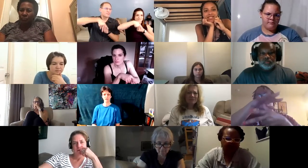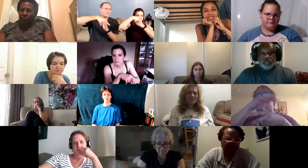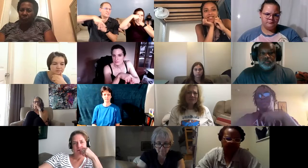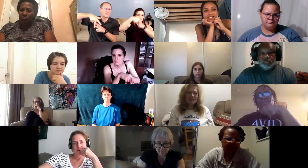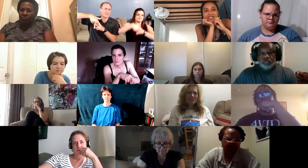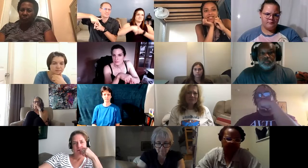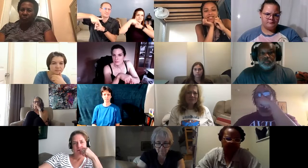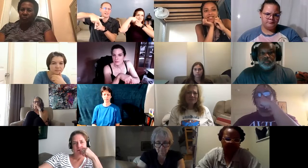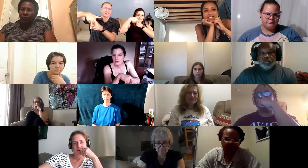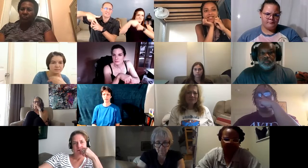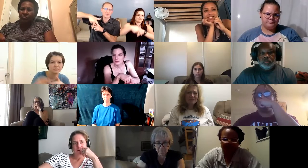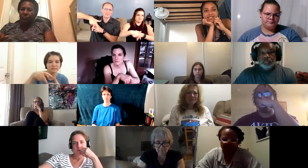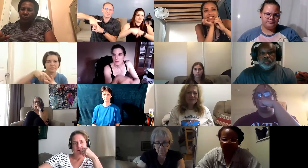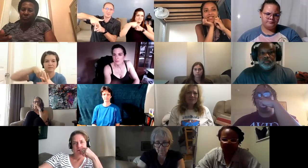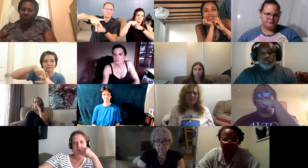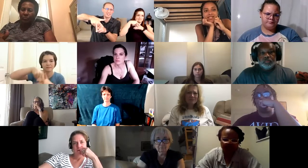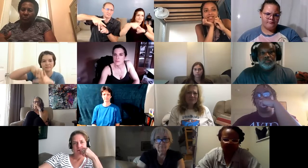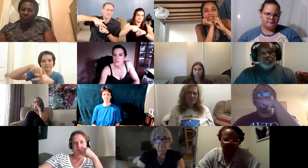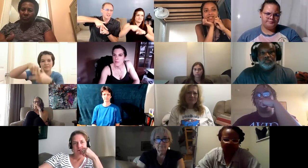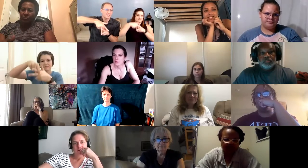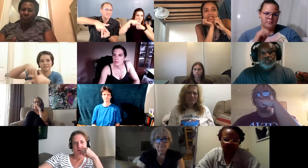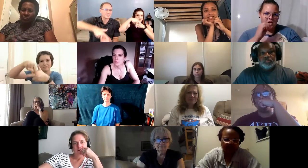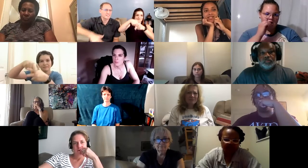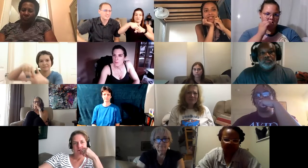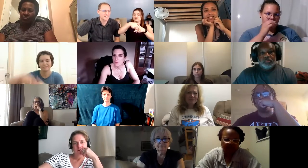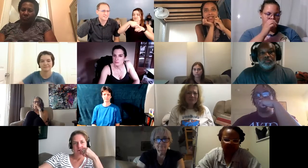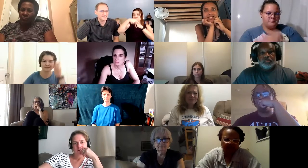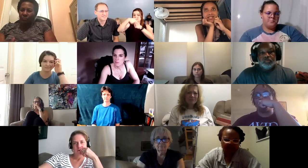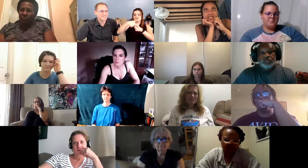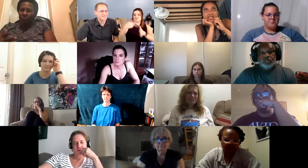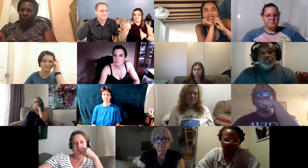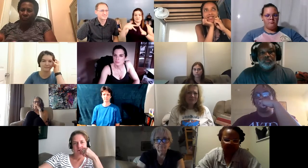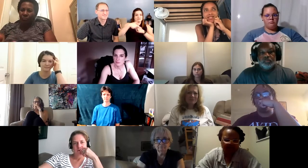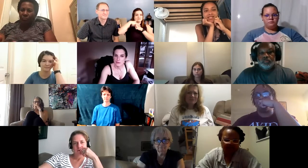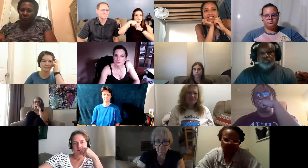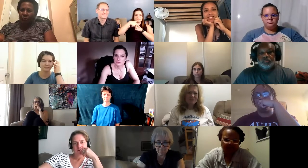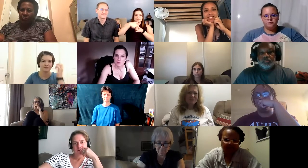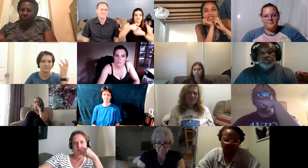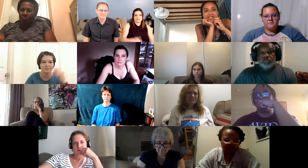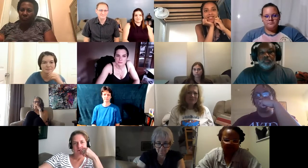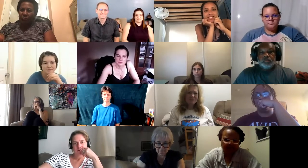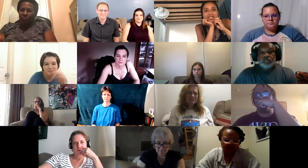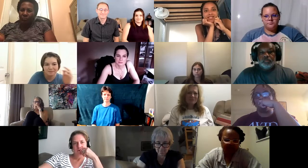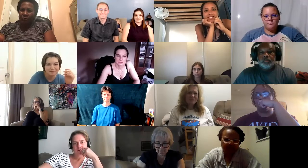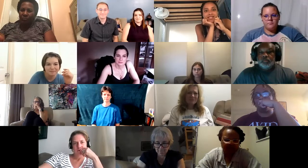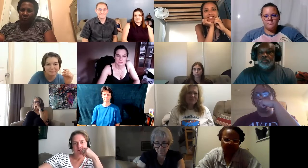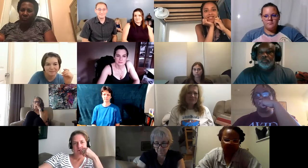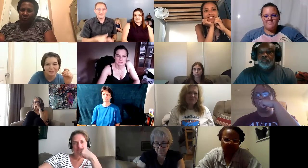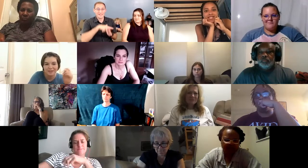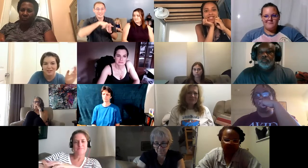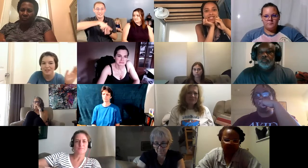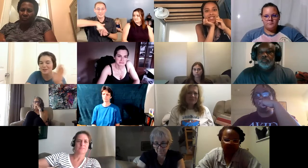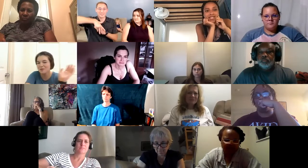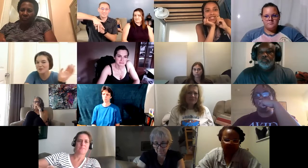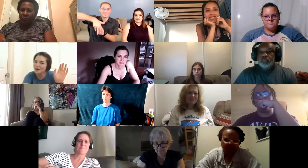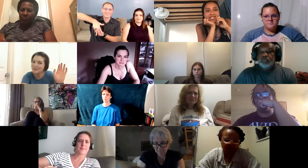riding a horse, or are you like riding on top of a motorcycle or car? Either one. Olivia? You could do either one. Same hand shape.